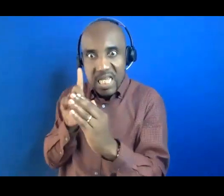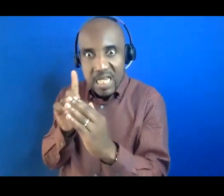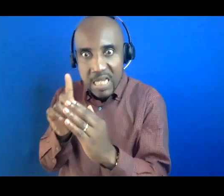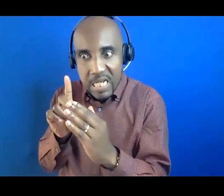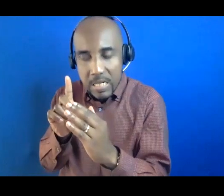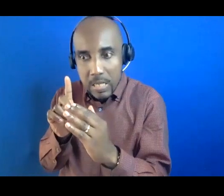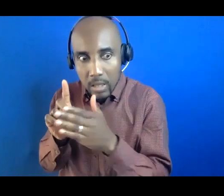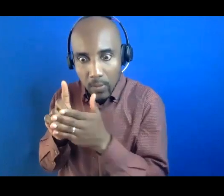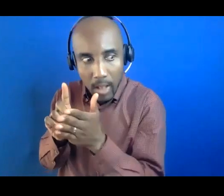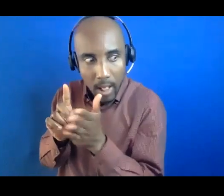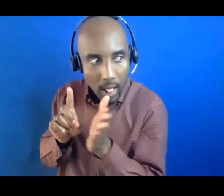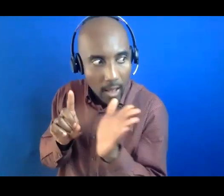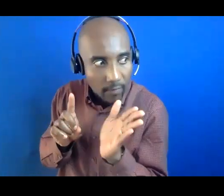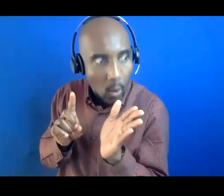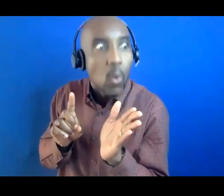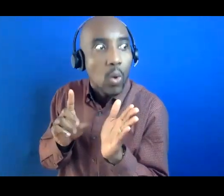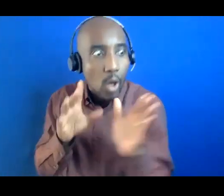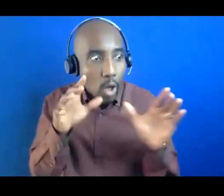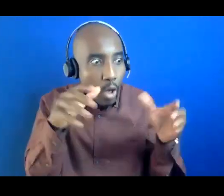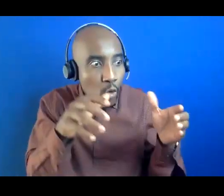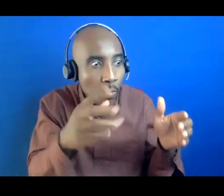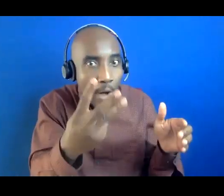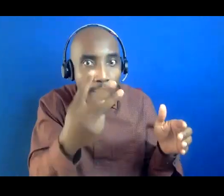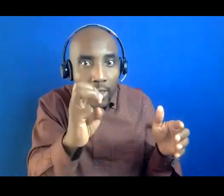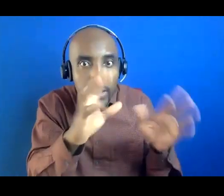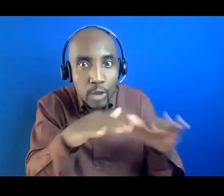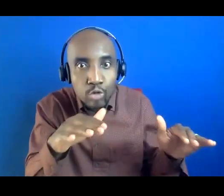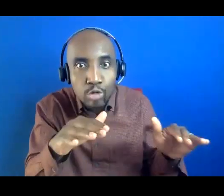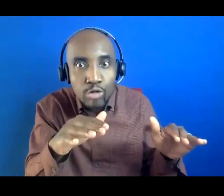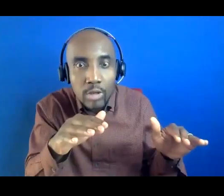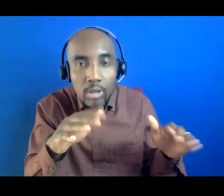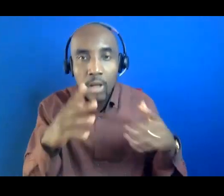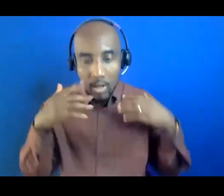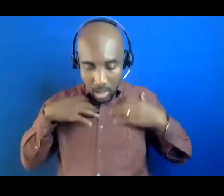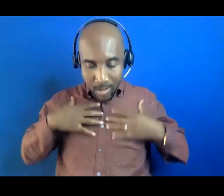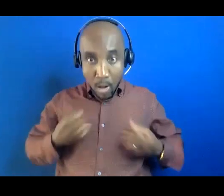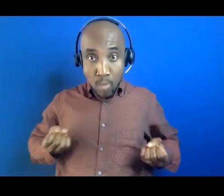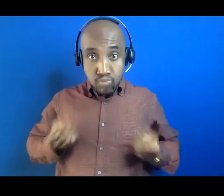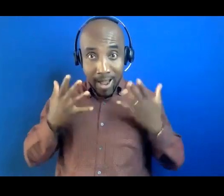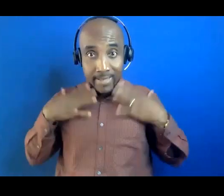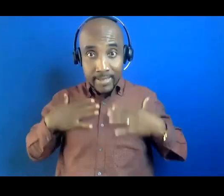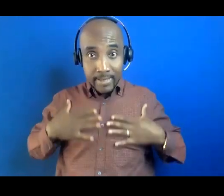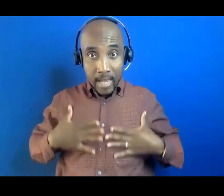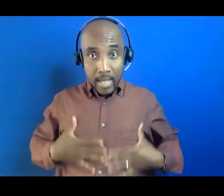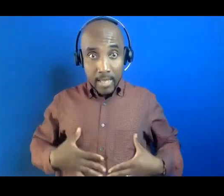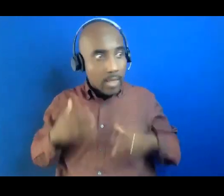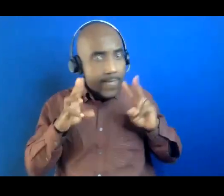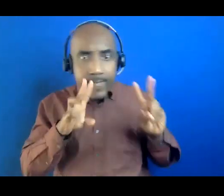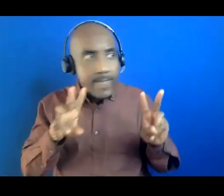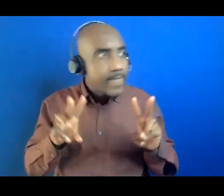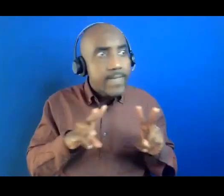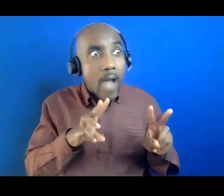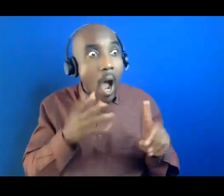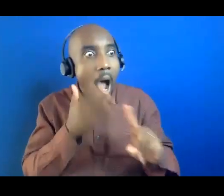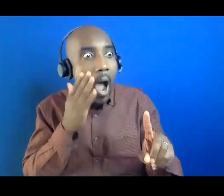left and there was a group of 30 children in high-vis jackets. And I was looking for Leah and then I saw